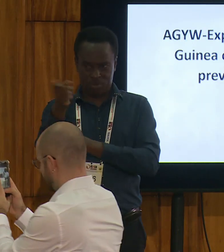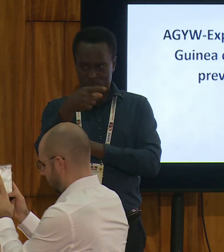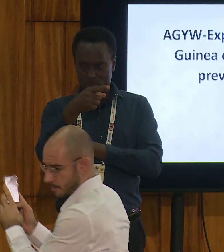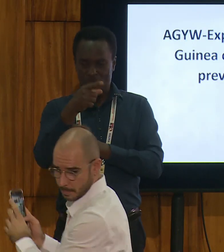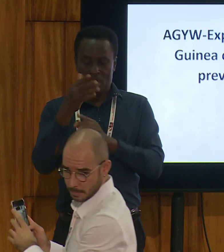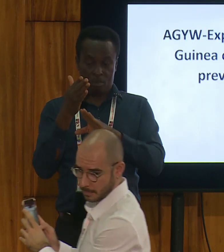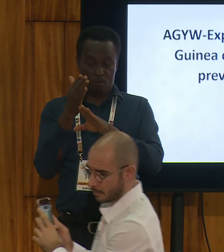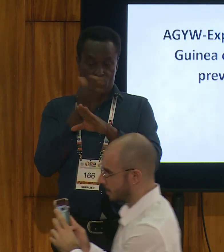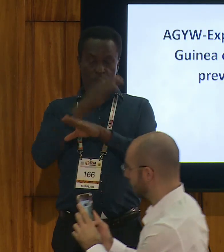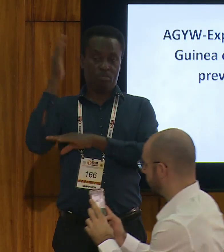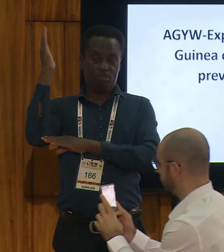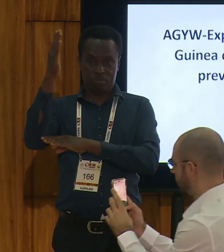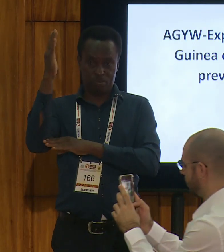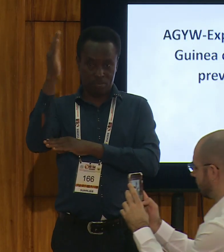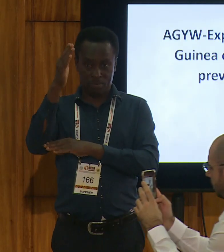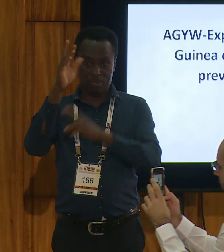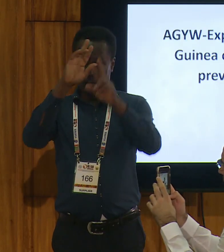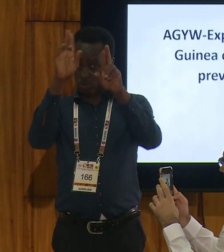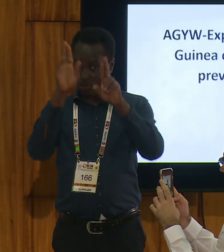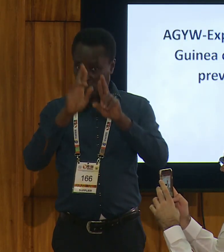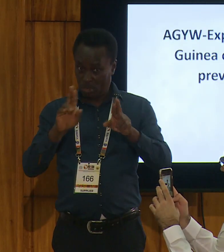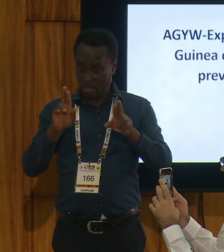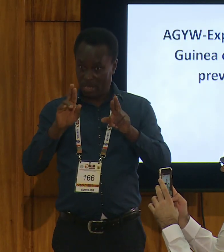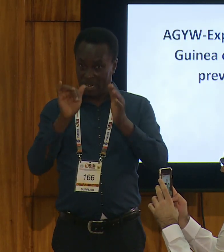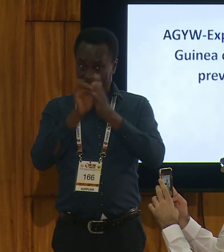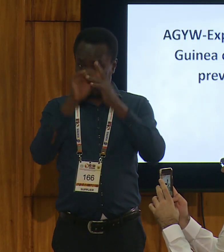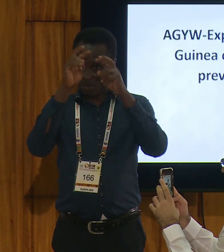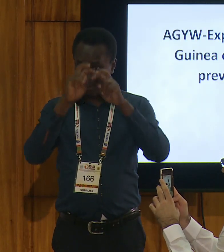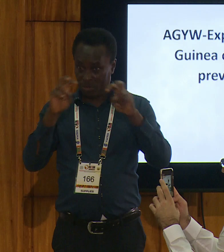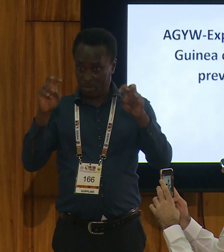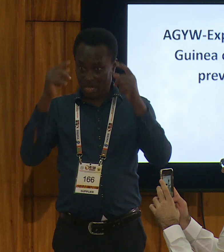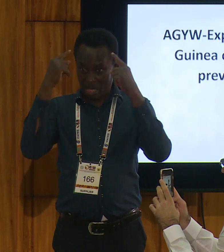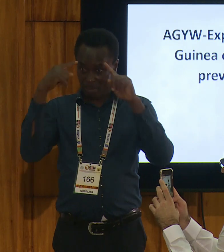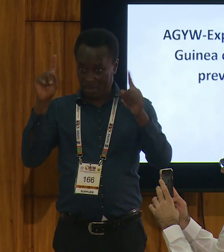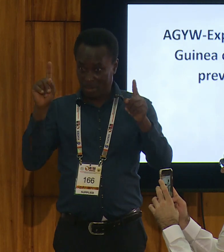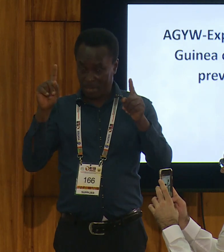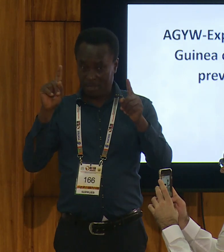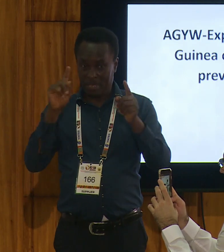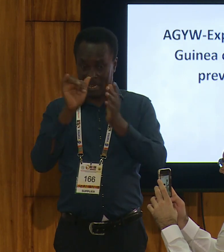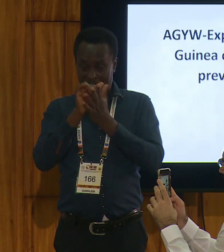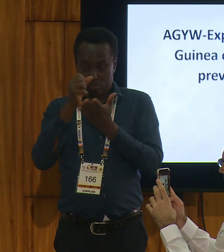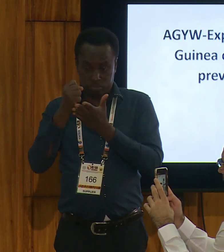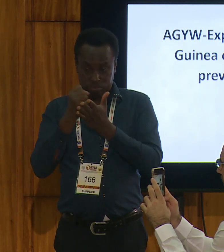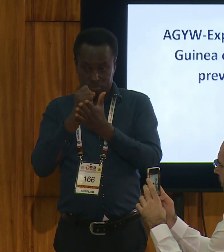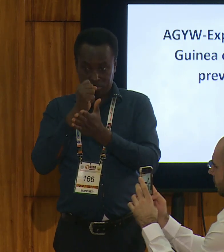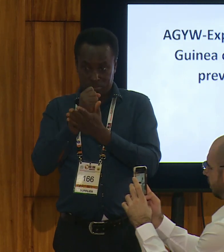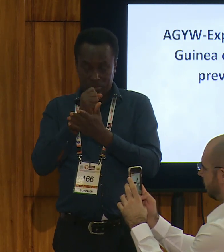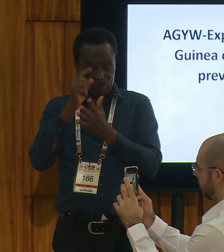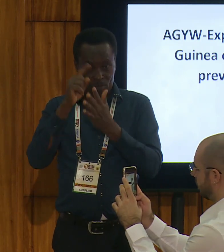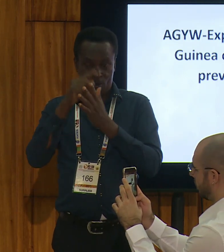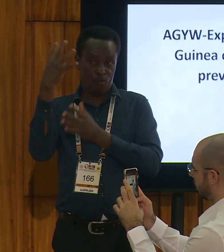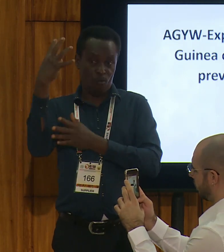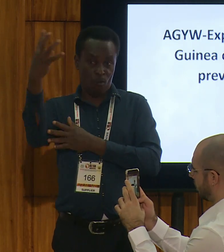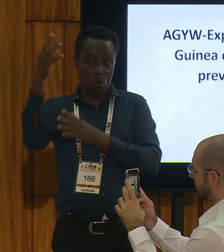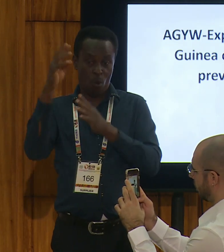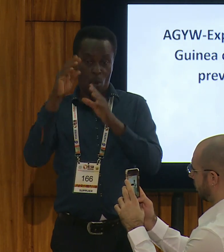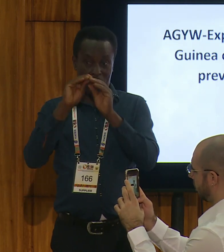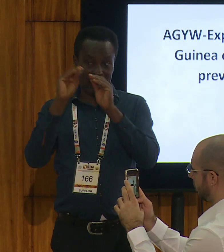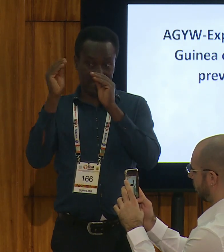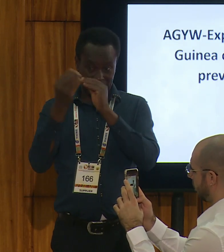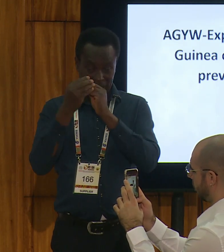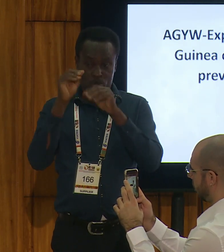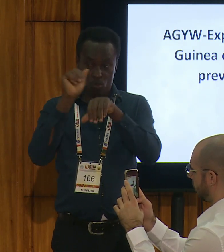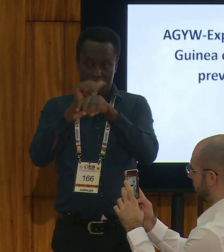vous présenter les résultats du UCLM que nous avions effectué au Togo dans le cadre des organisations de jeunes dans